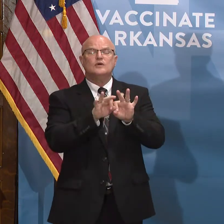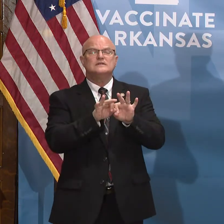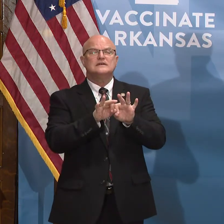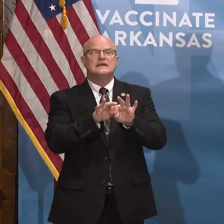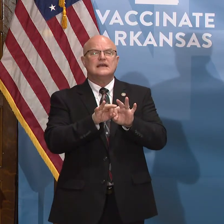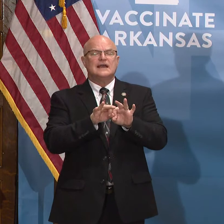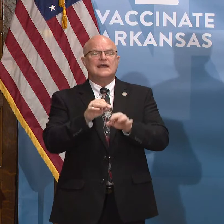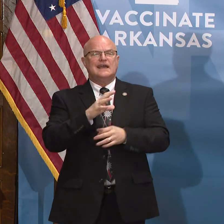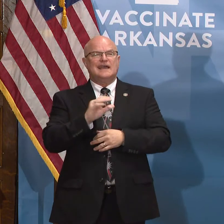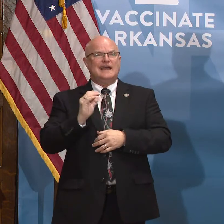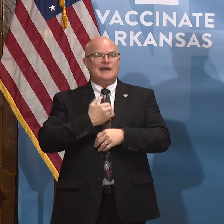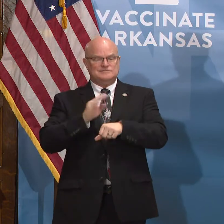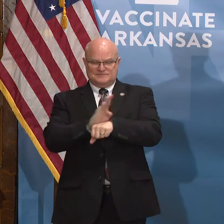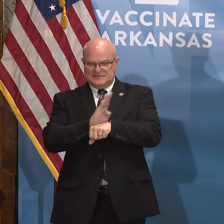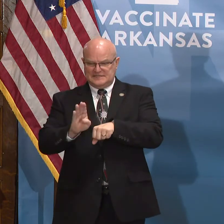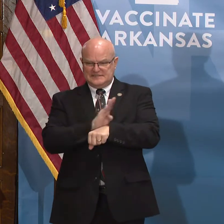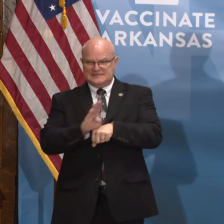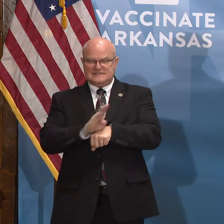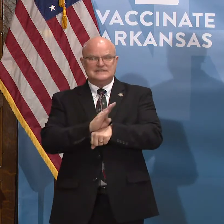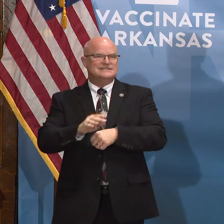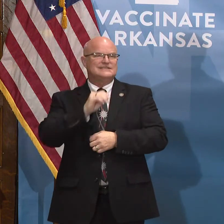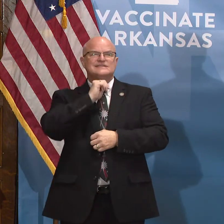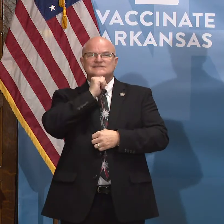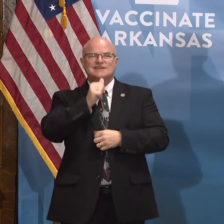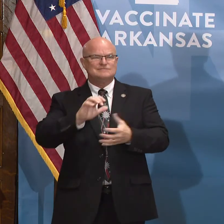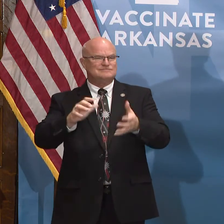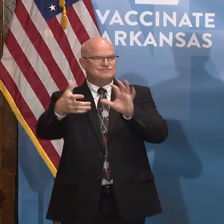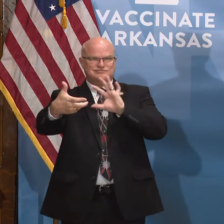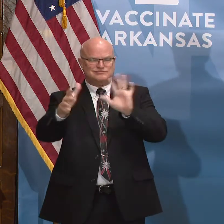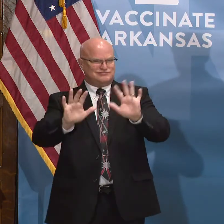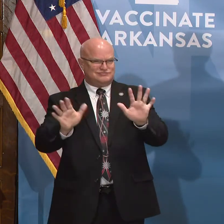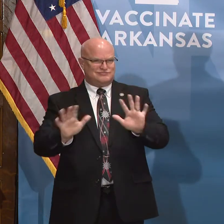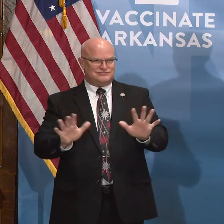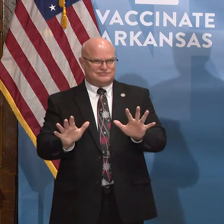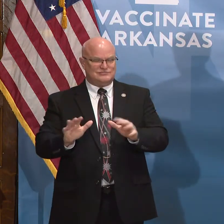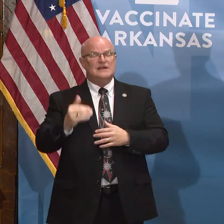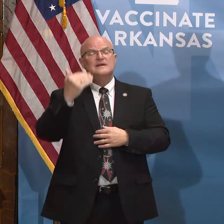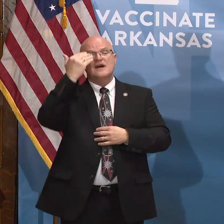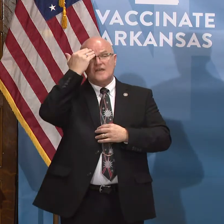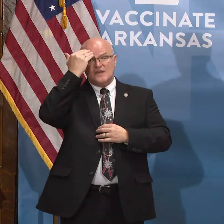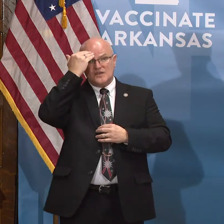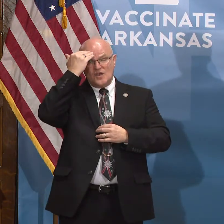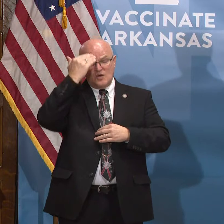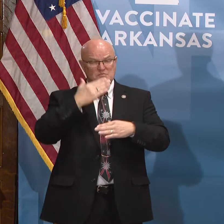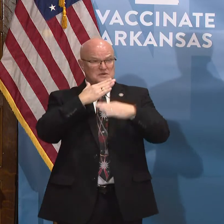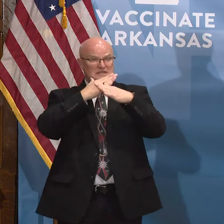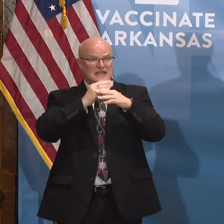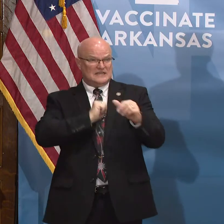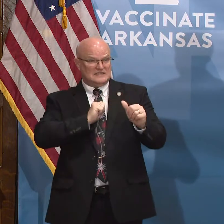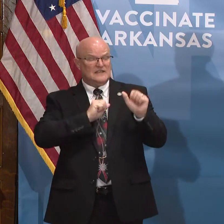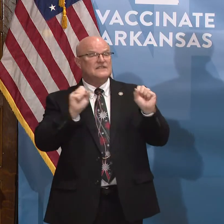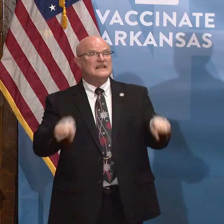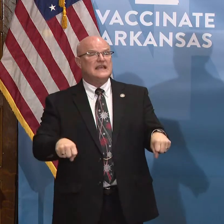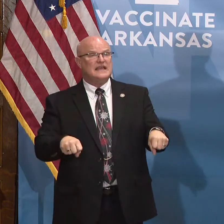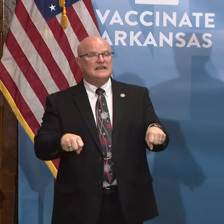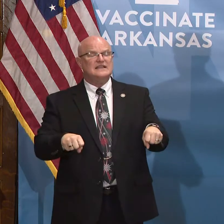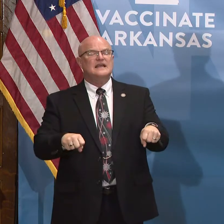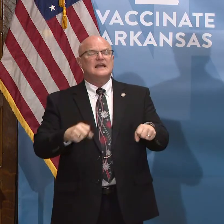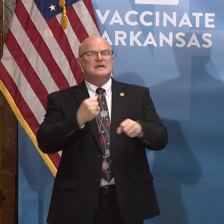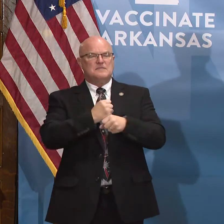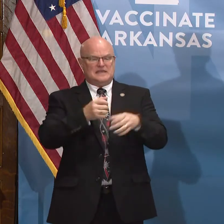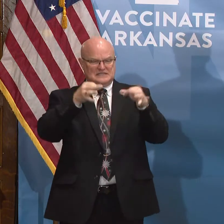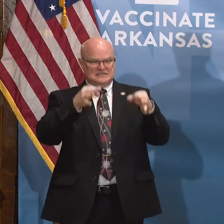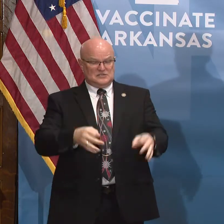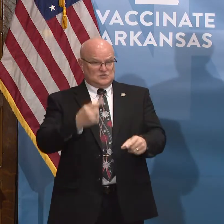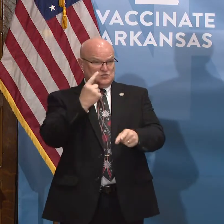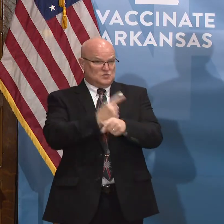important for our businesses to not be interrupted. They know how we can protect ourselves. They have the ability to make